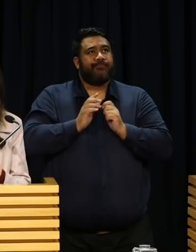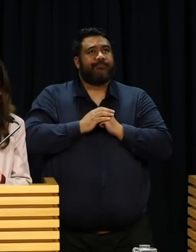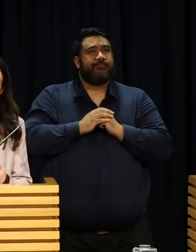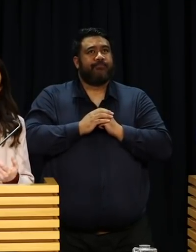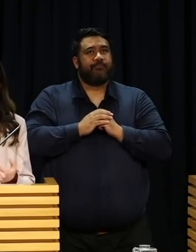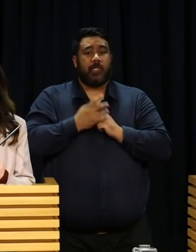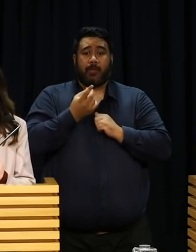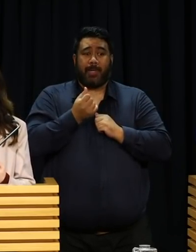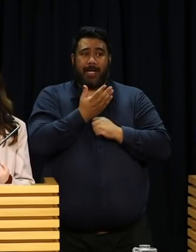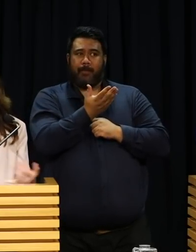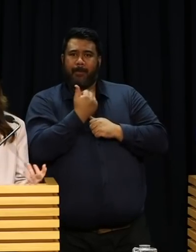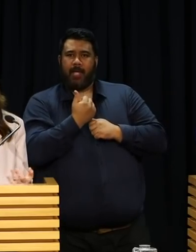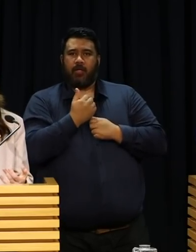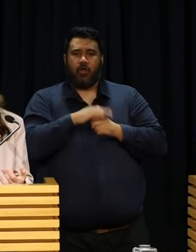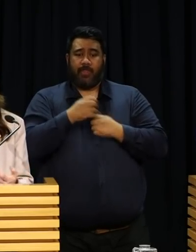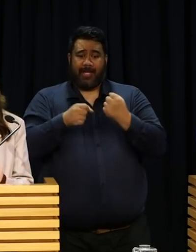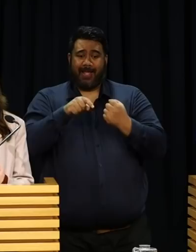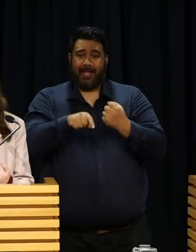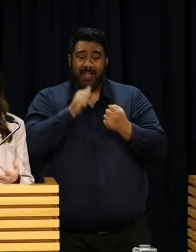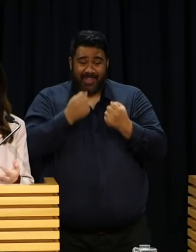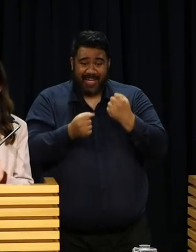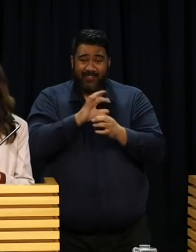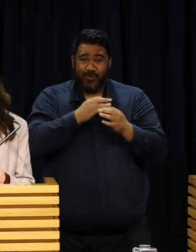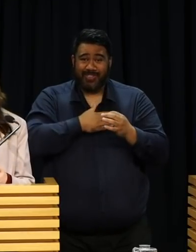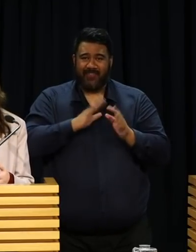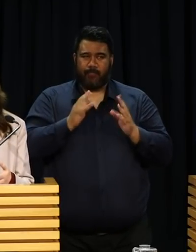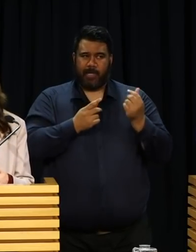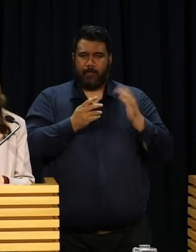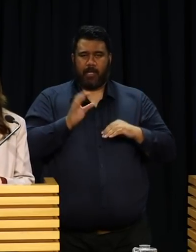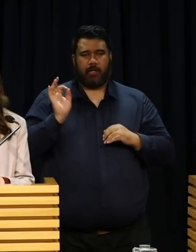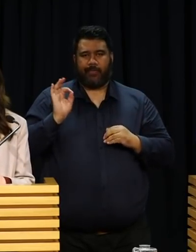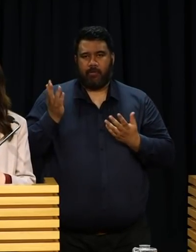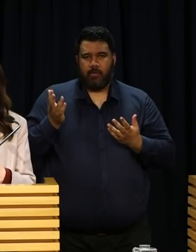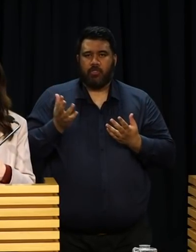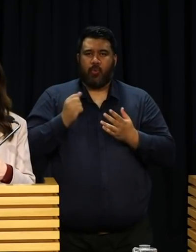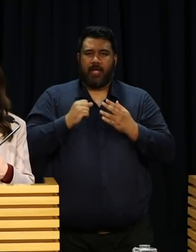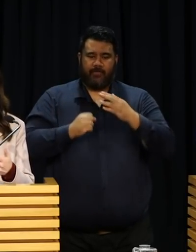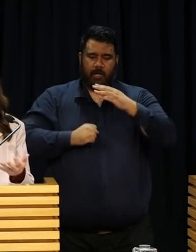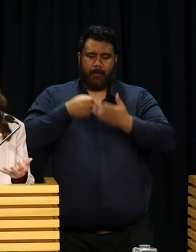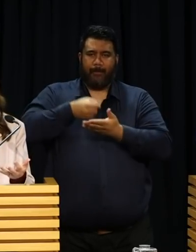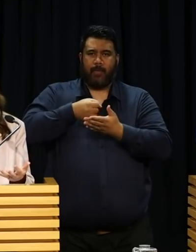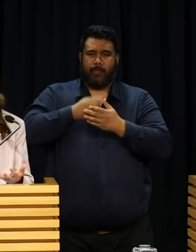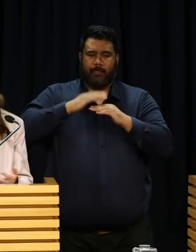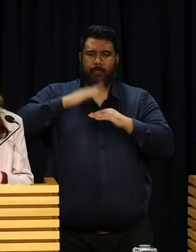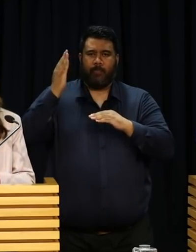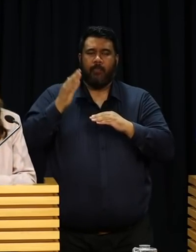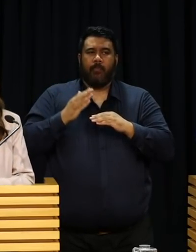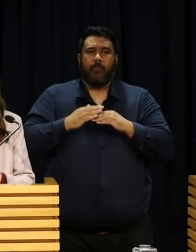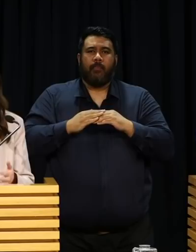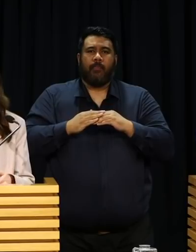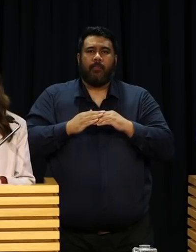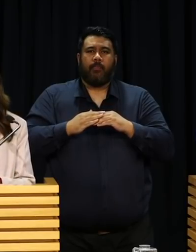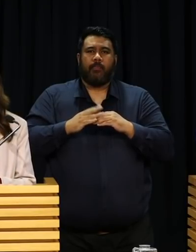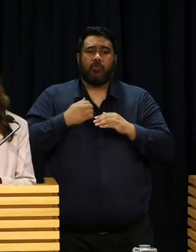a rebate on a car that's considered to be unsafe. There is a threshold now, so we're not subsidising or putting in place